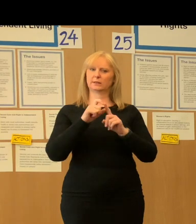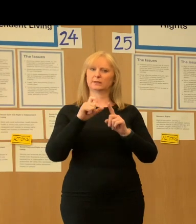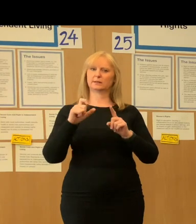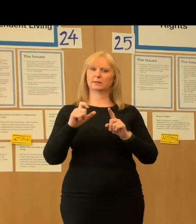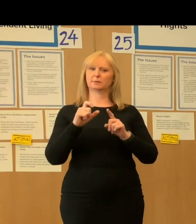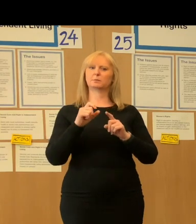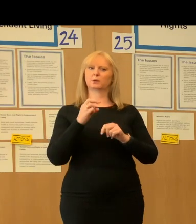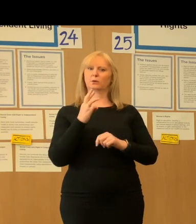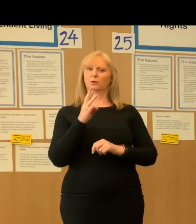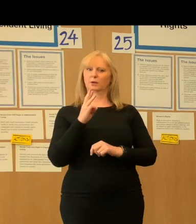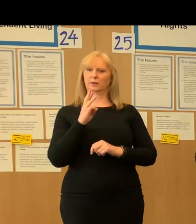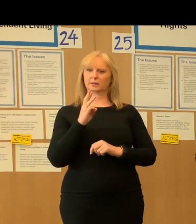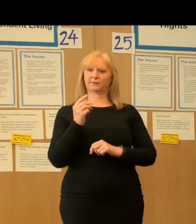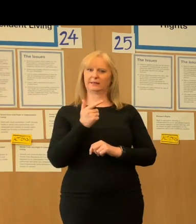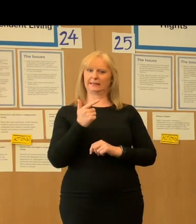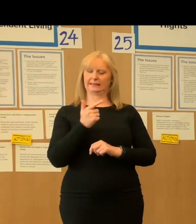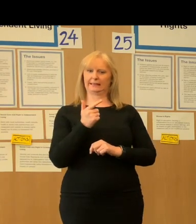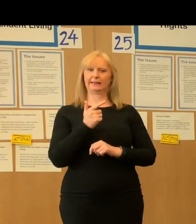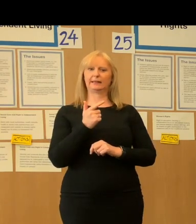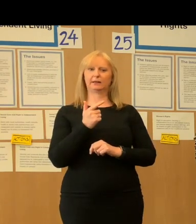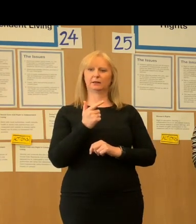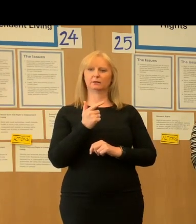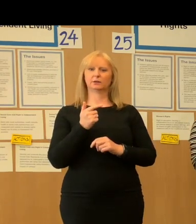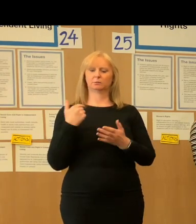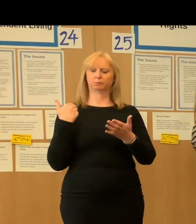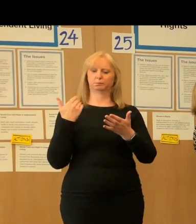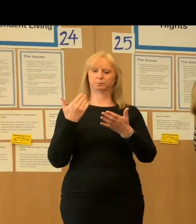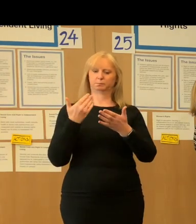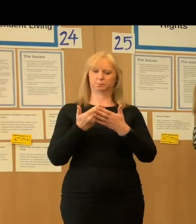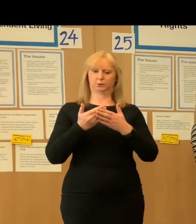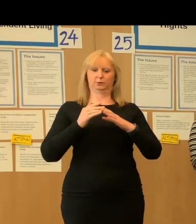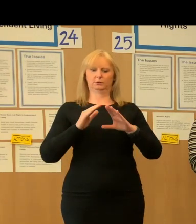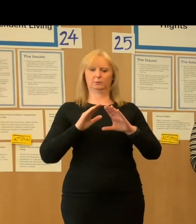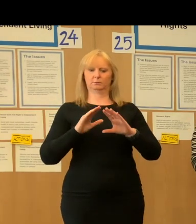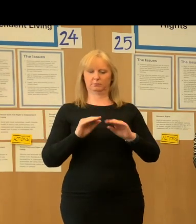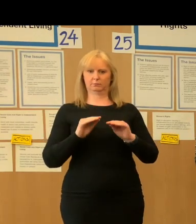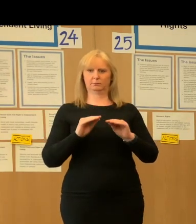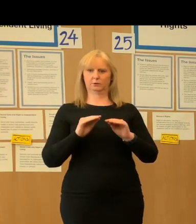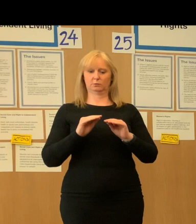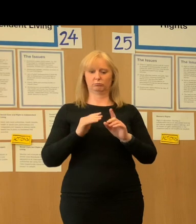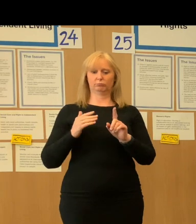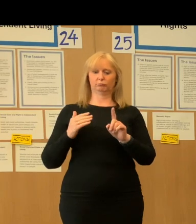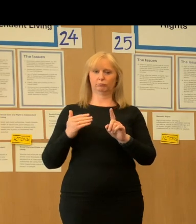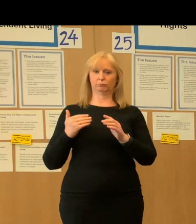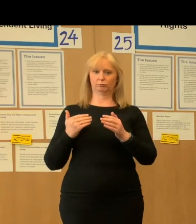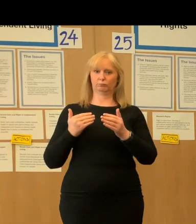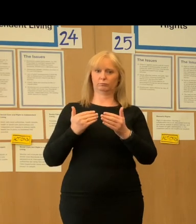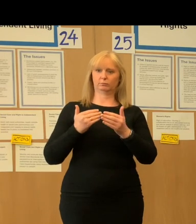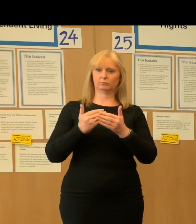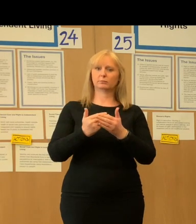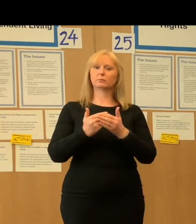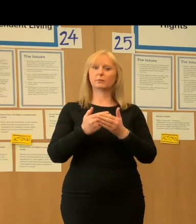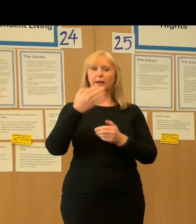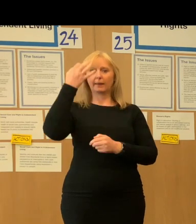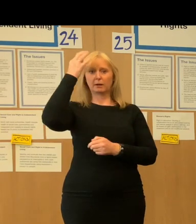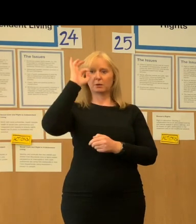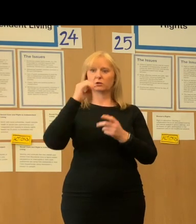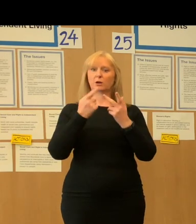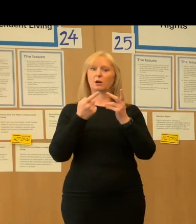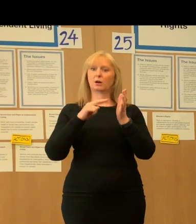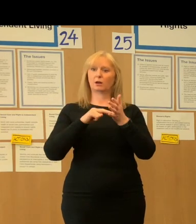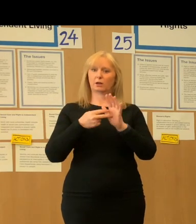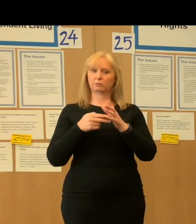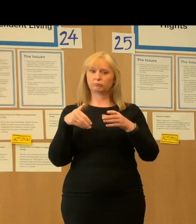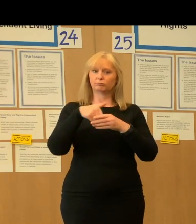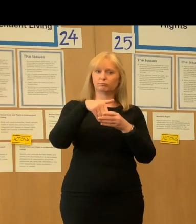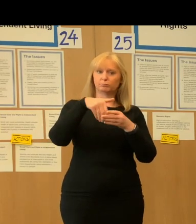4 years. So since then, and actually in the run-up to then, the Commission and other organisations involved in